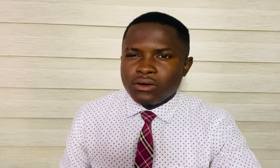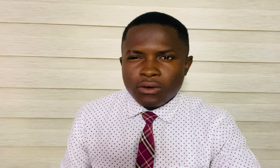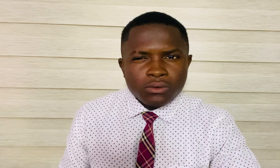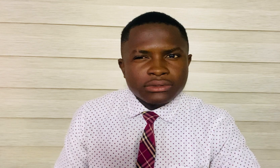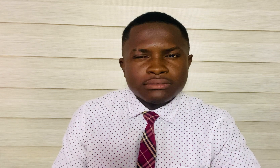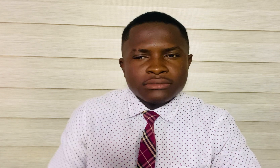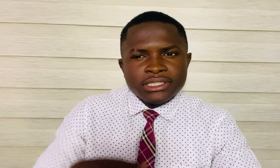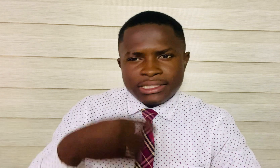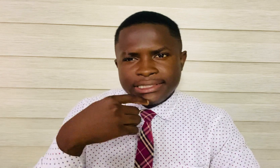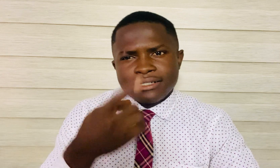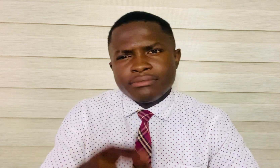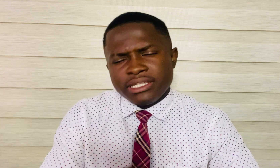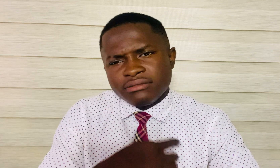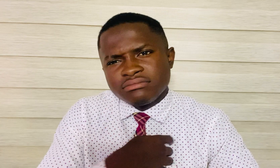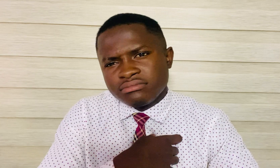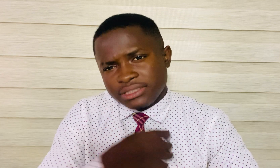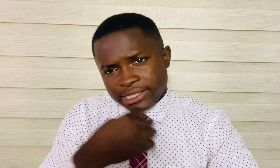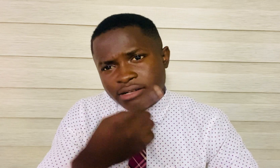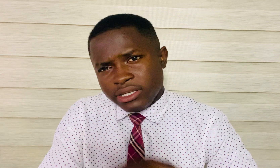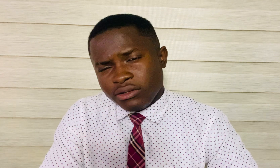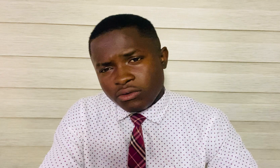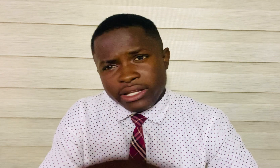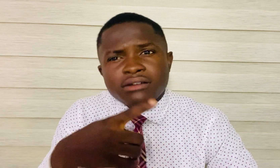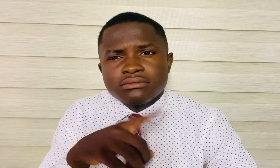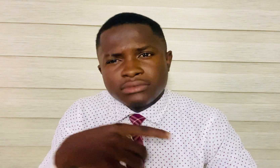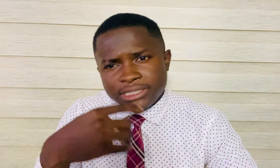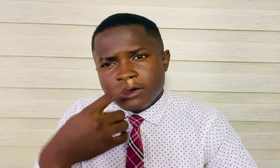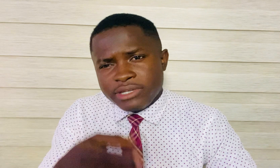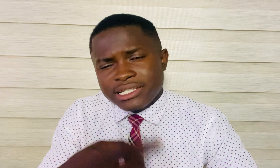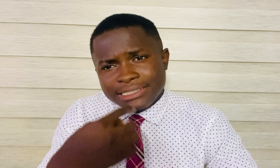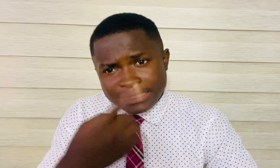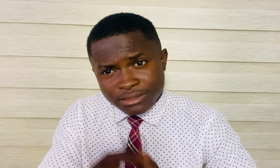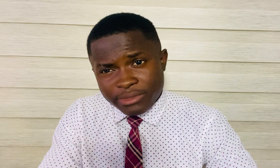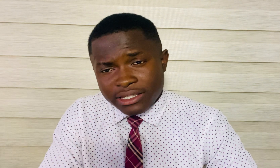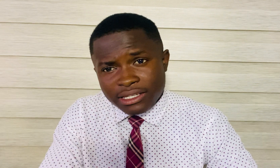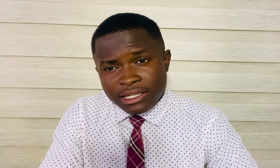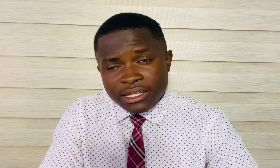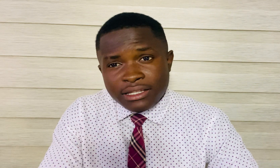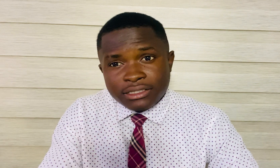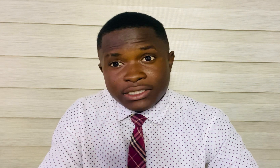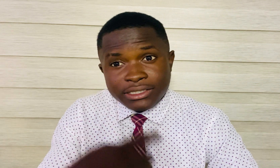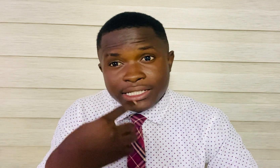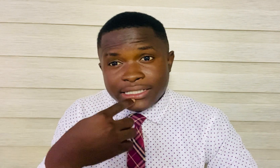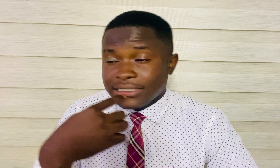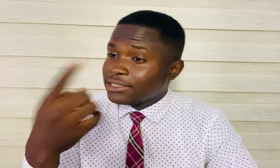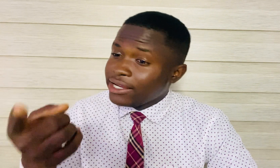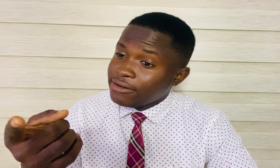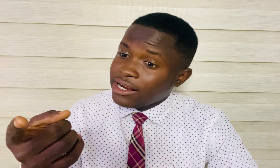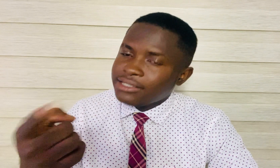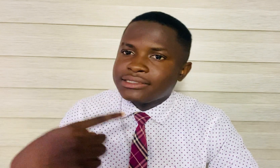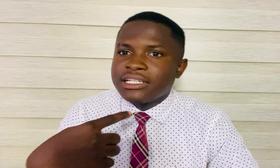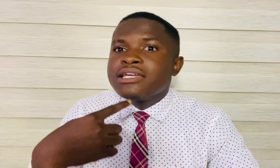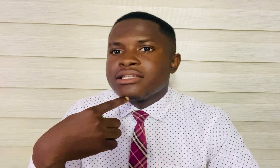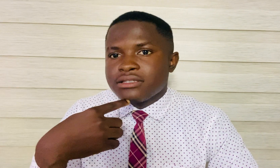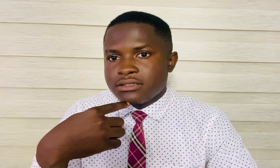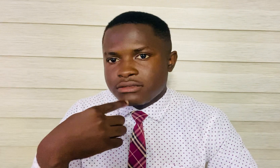oh, tell me, oh, there, tell me, just tell me. So is this sign right? It